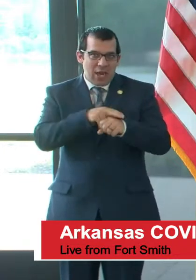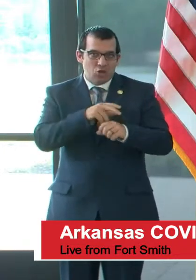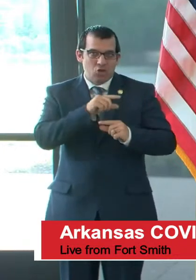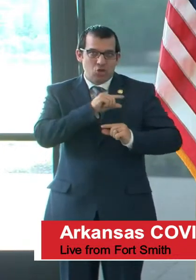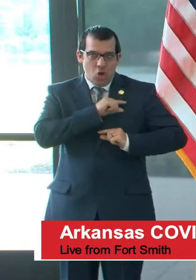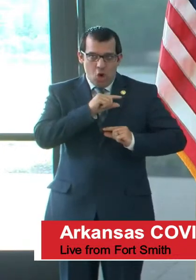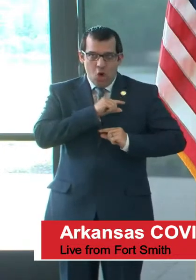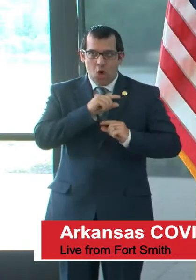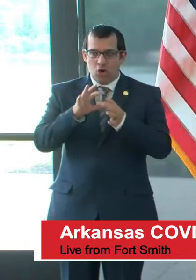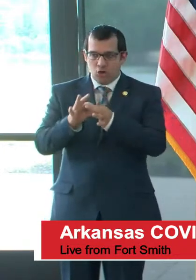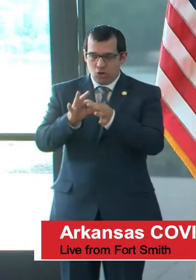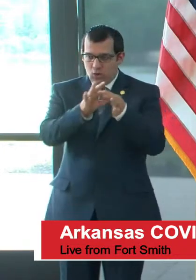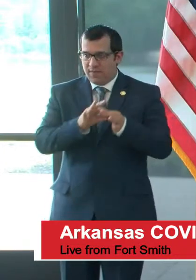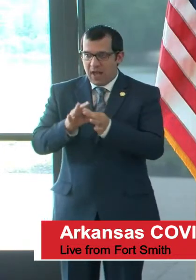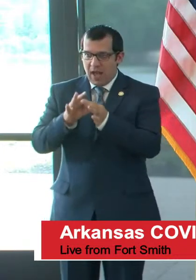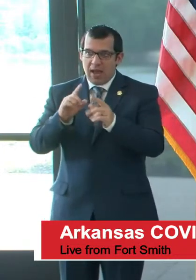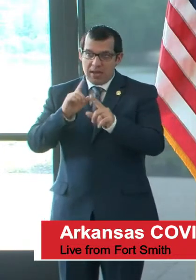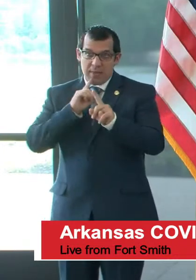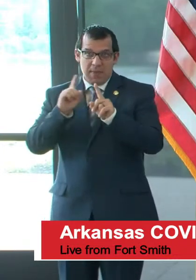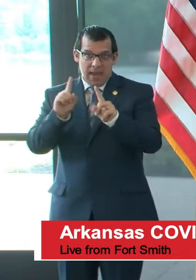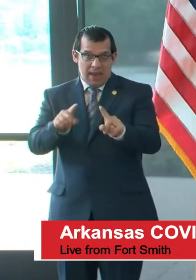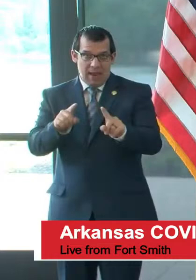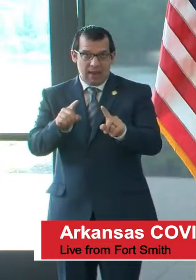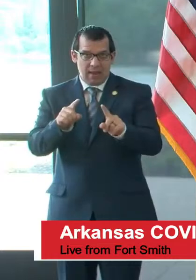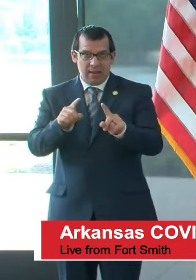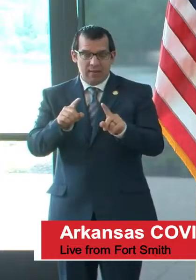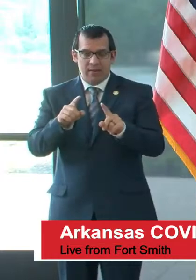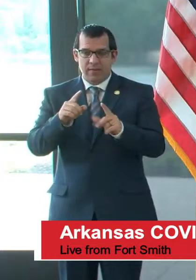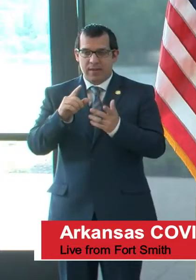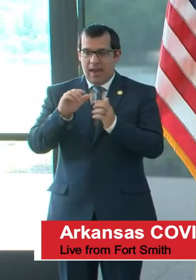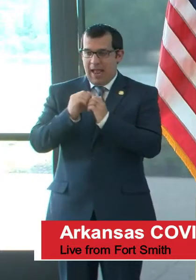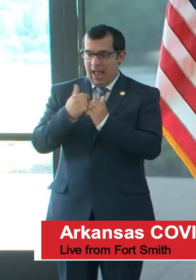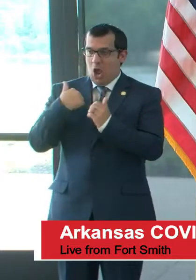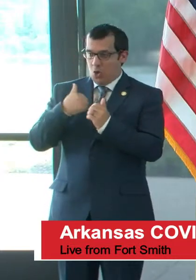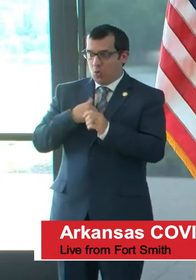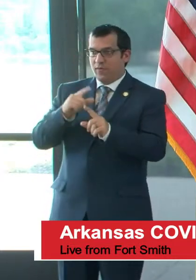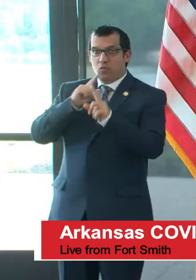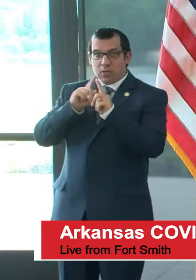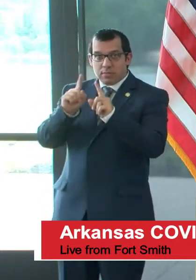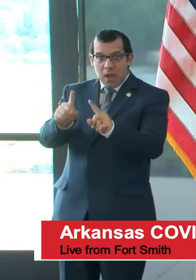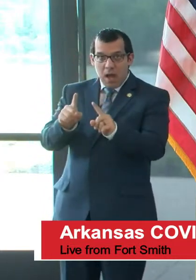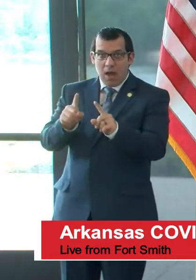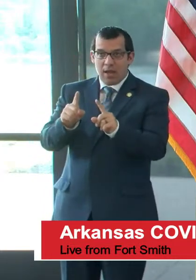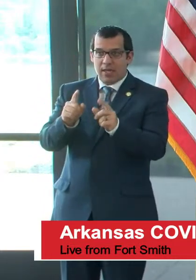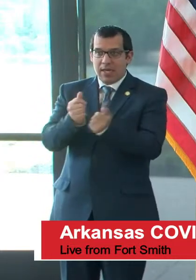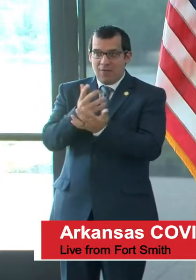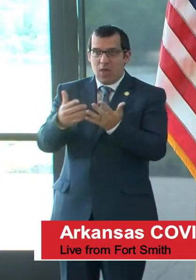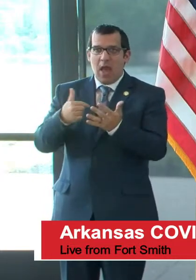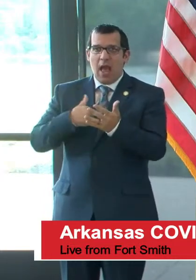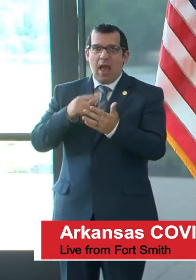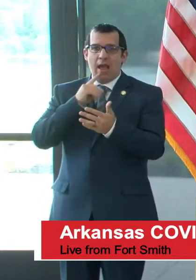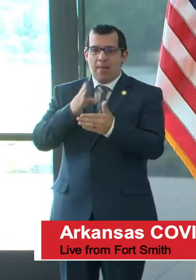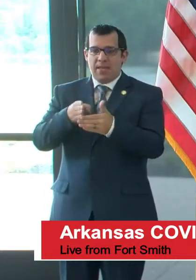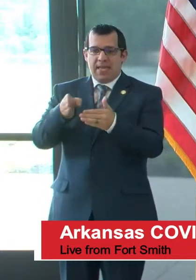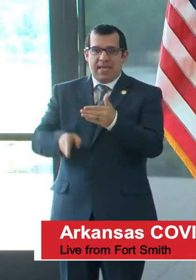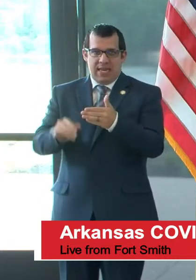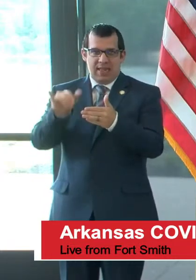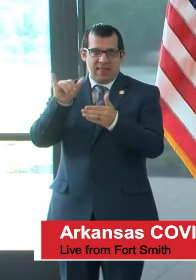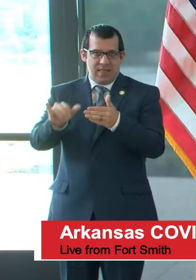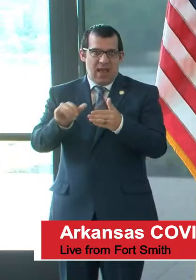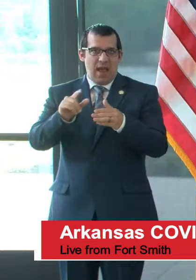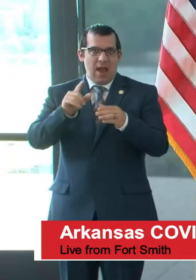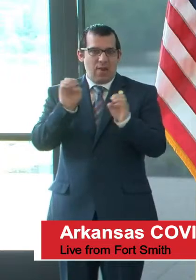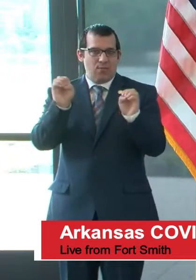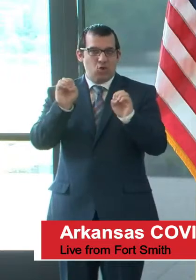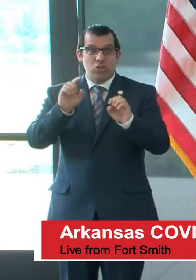unified command because of how we've responded to that. I am ending that emergency order